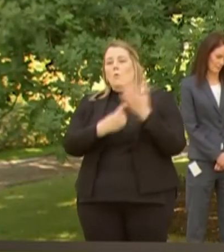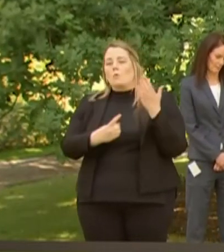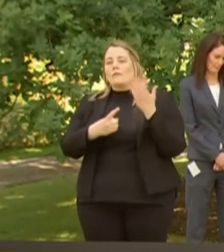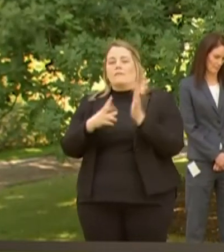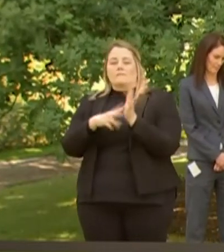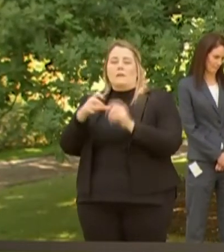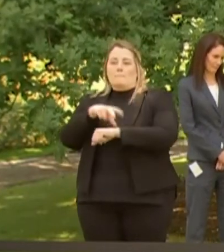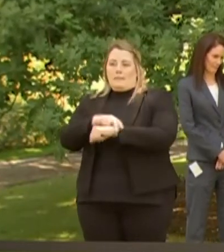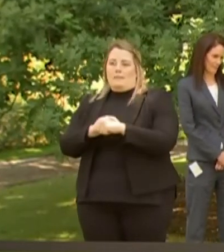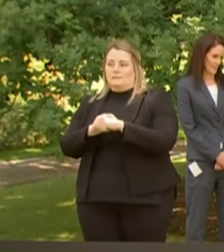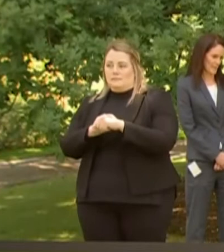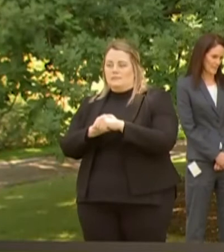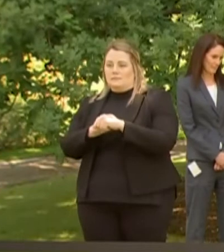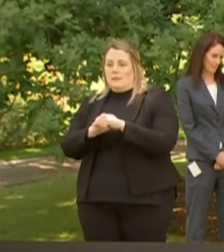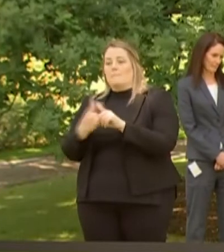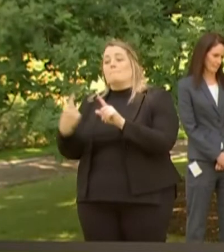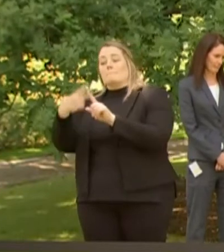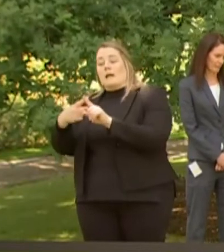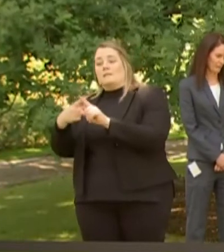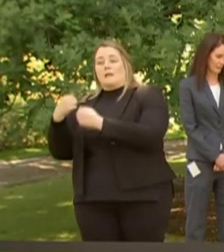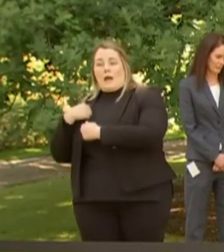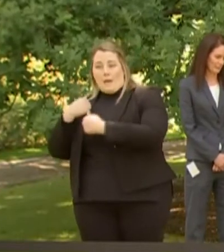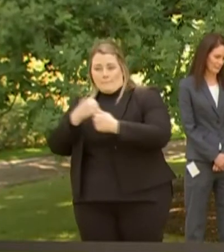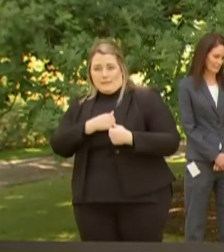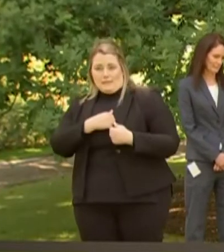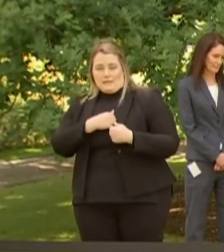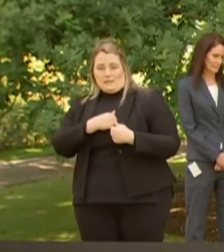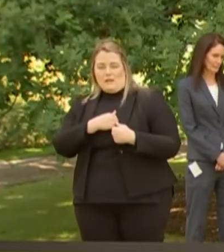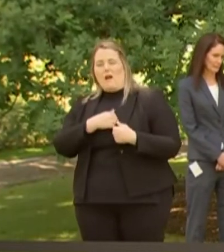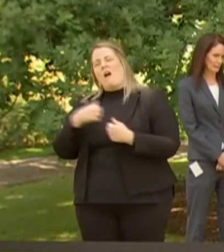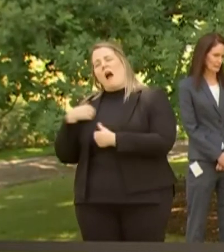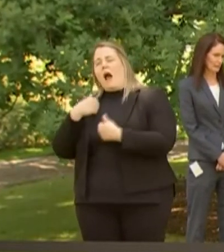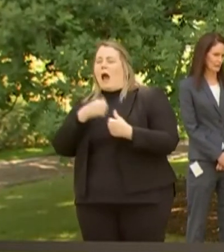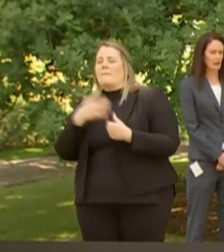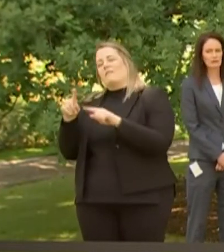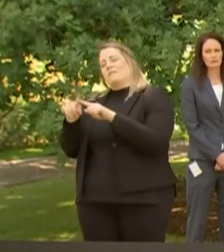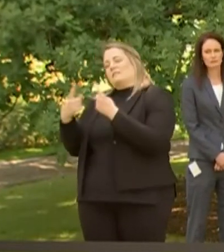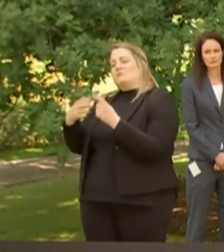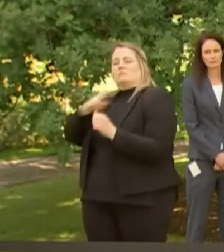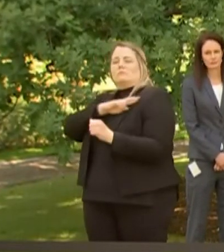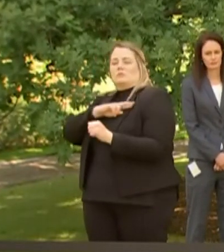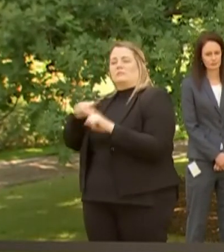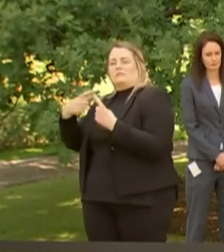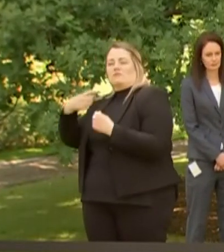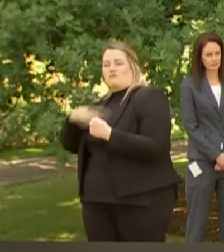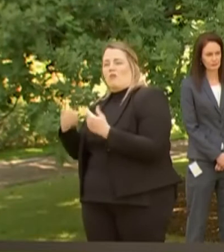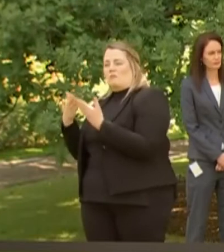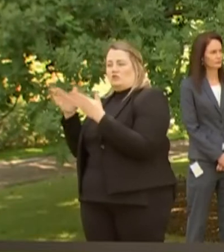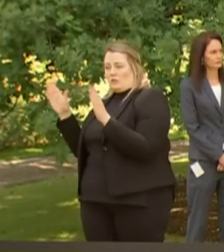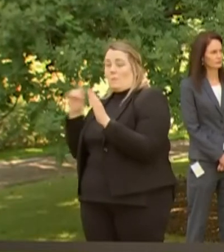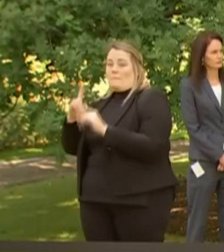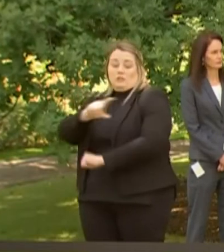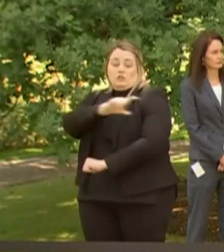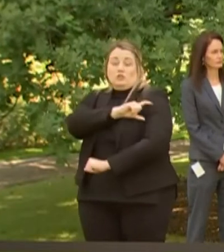roles, as well as ADF, less in terms of security. They'll have other functions of a general nature, I would